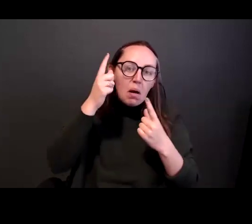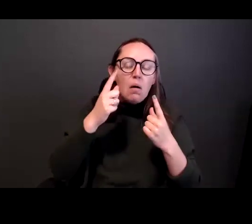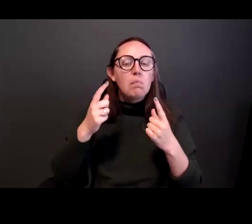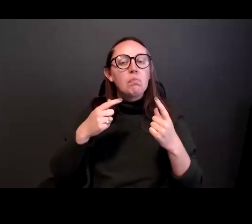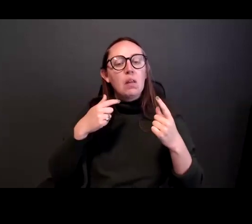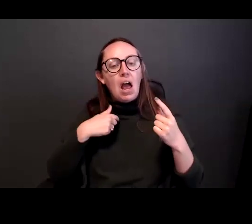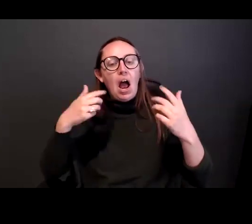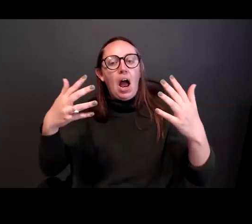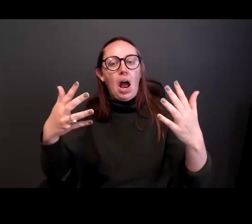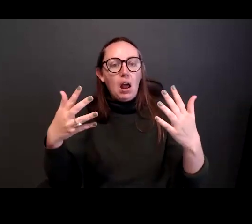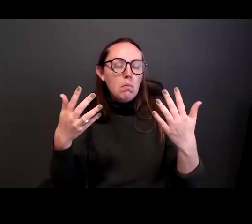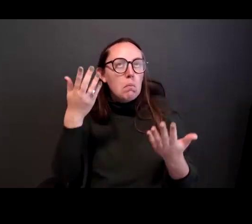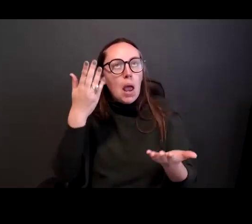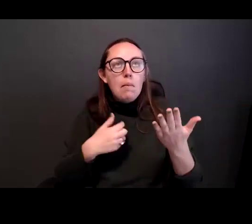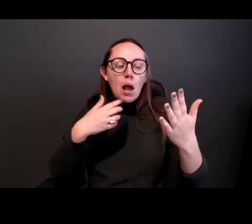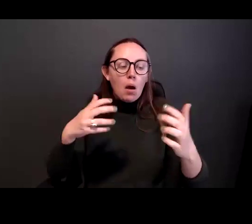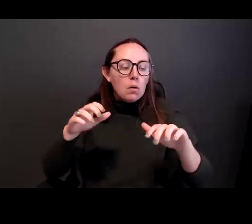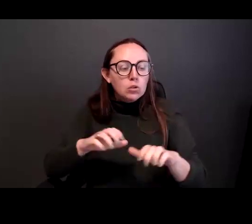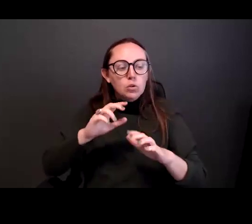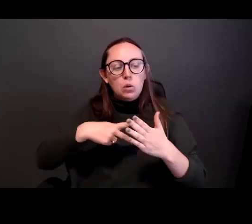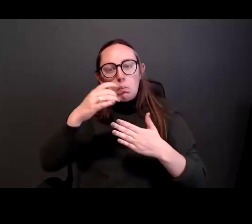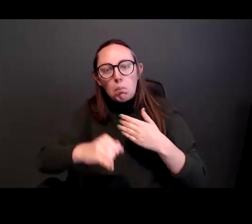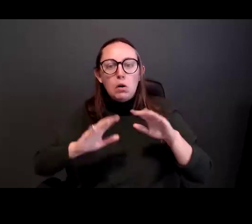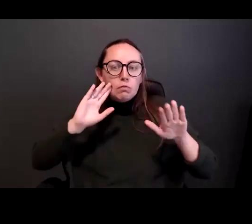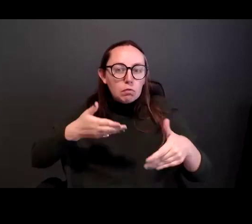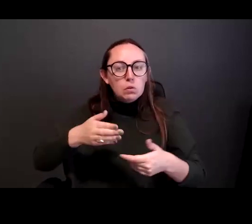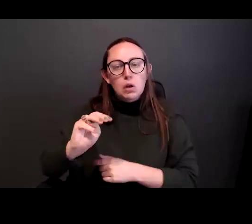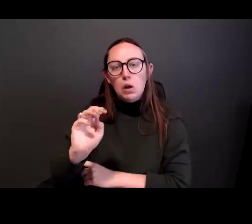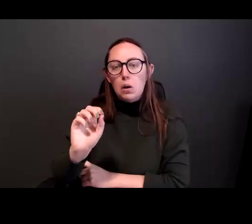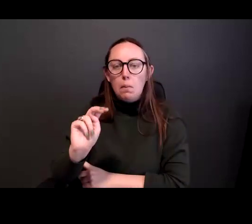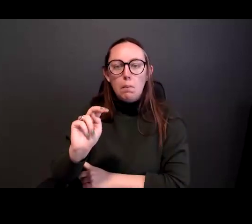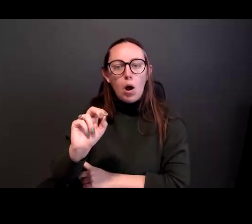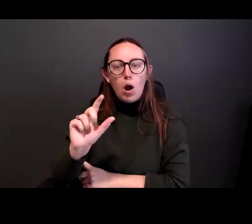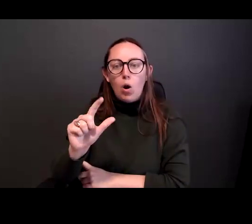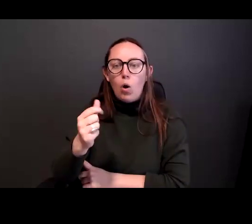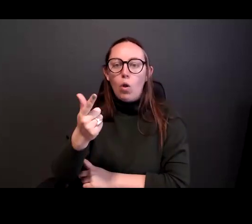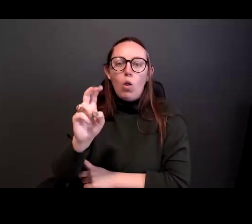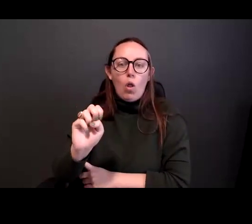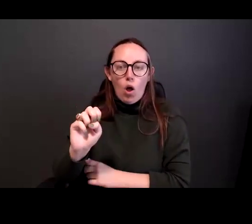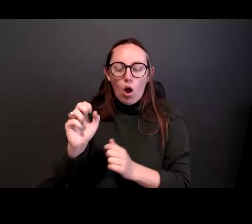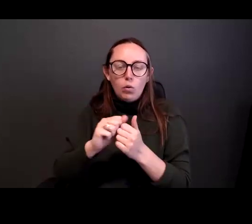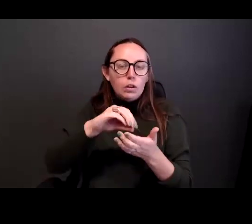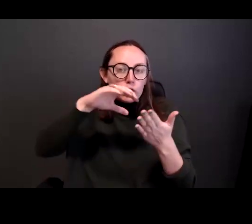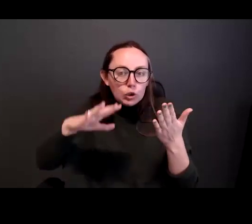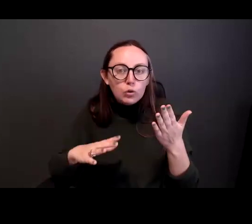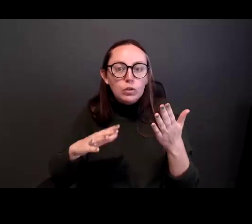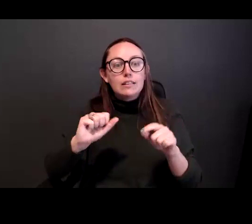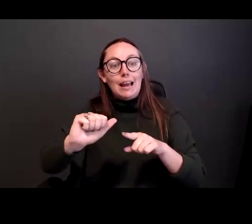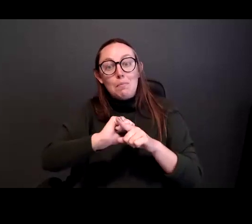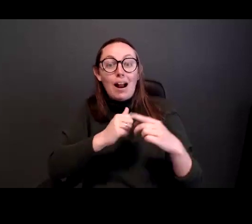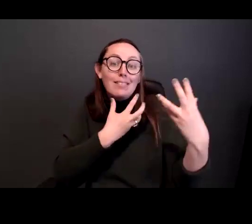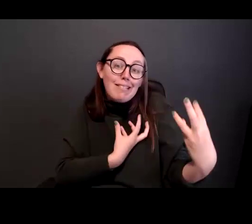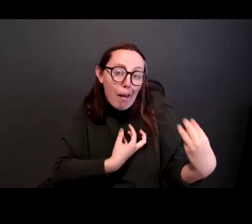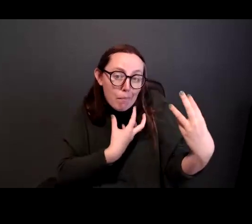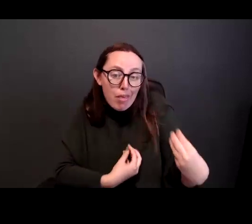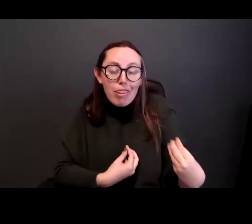your students to develop empathy, to give them a chance to practice their speaking and listening, to give them a chance to practice their